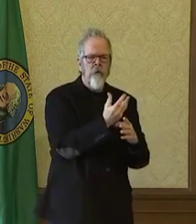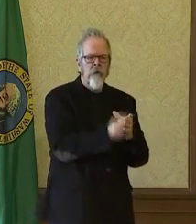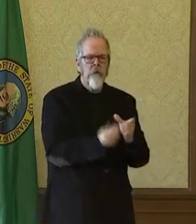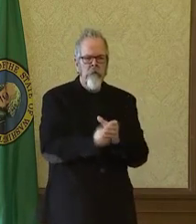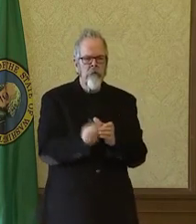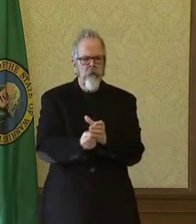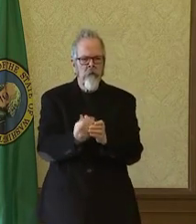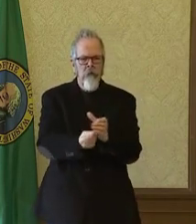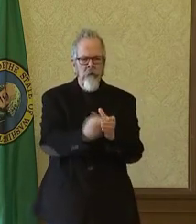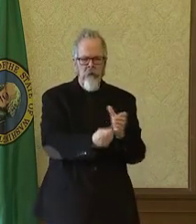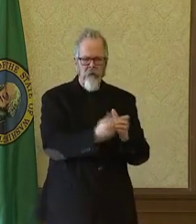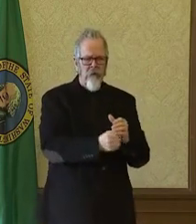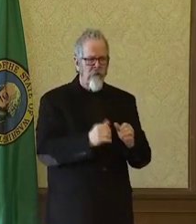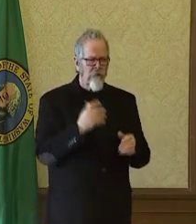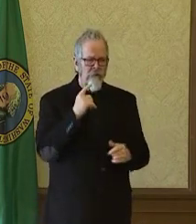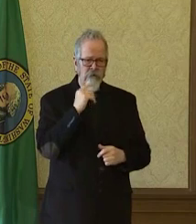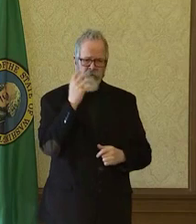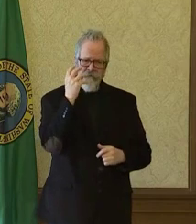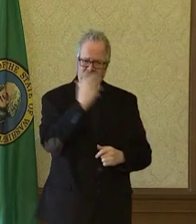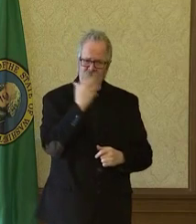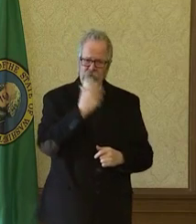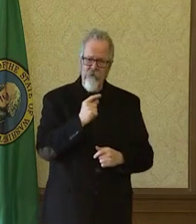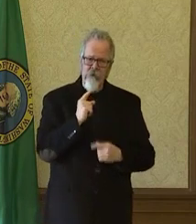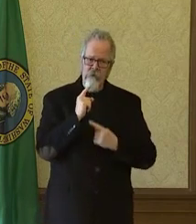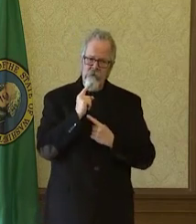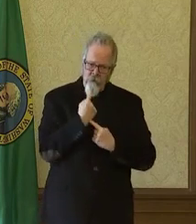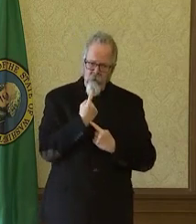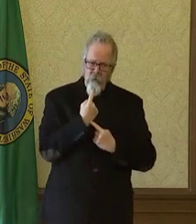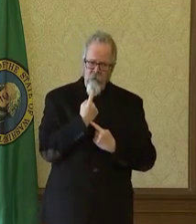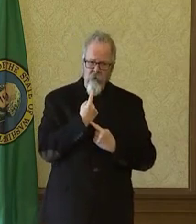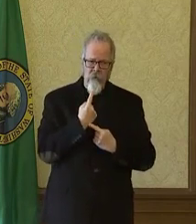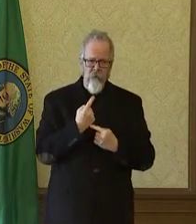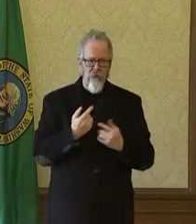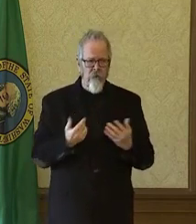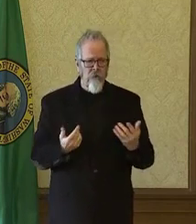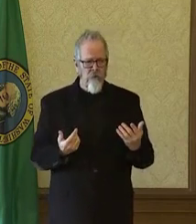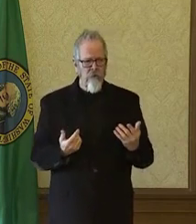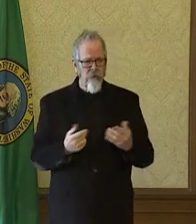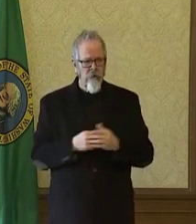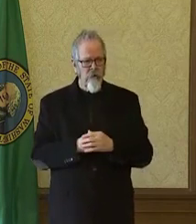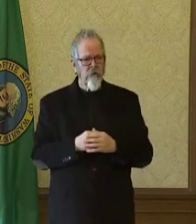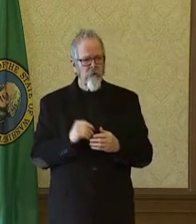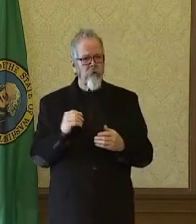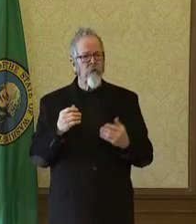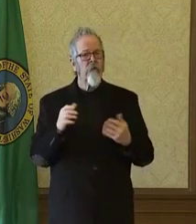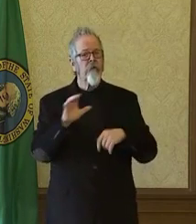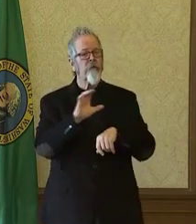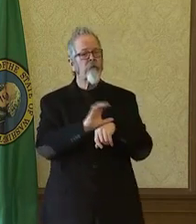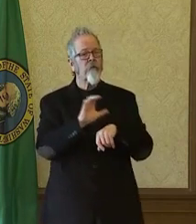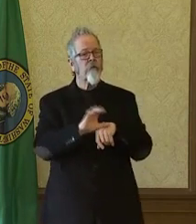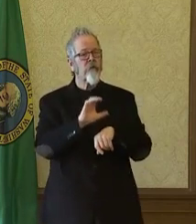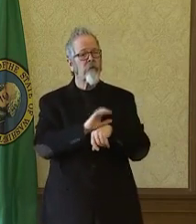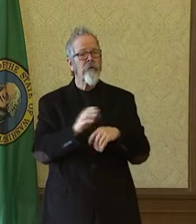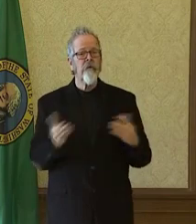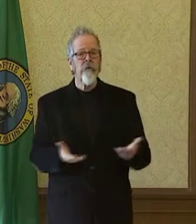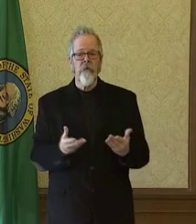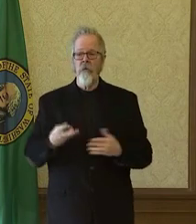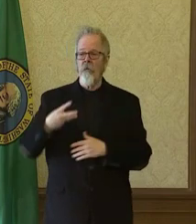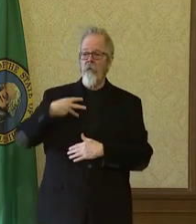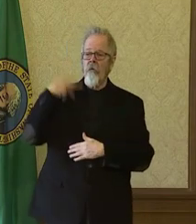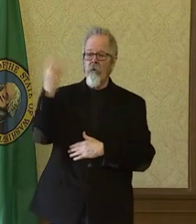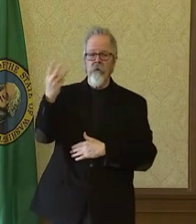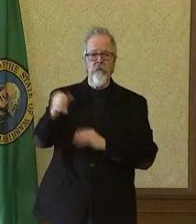community in Washington State who have abided by this because they recognize the power of love, and the first power of love is not to infect